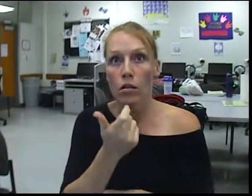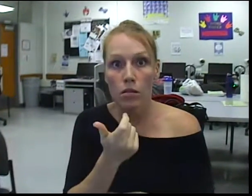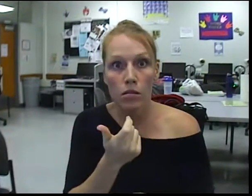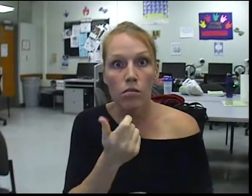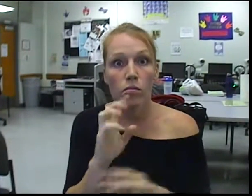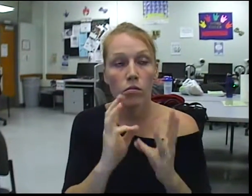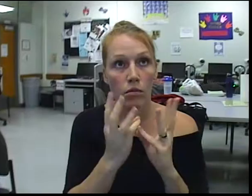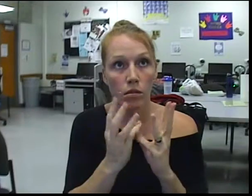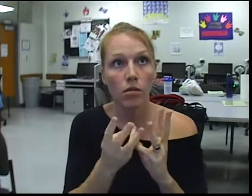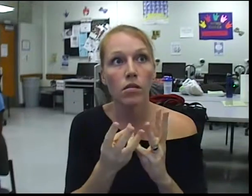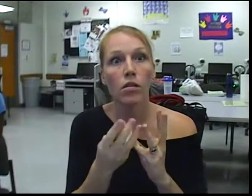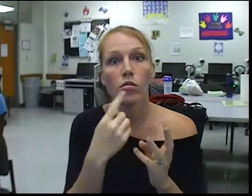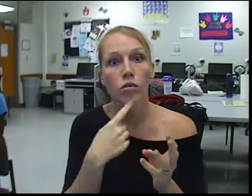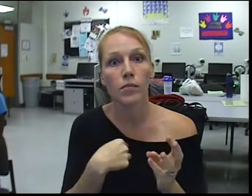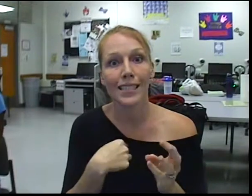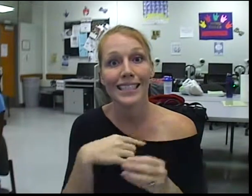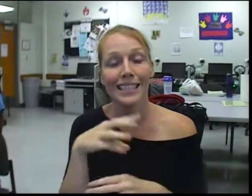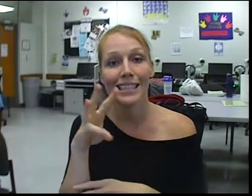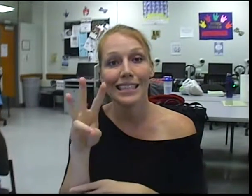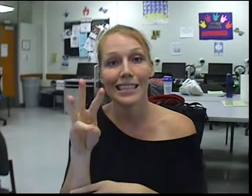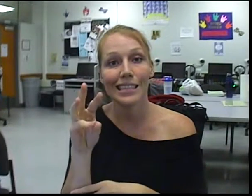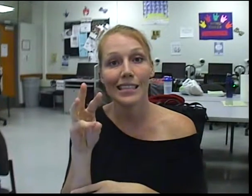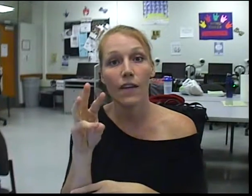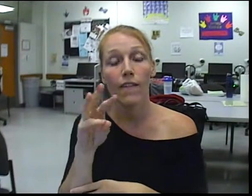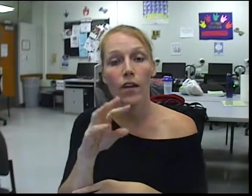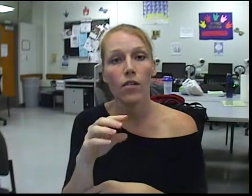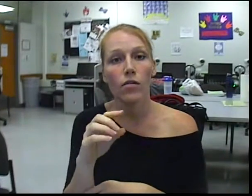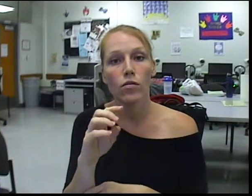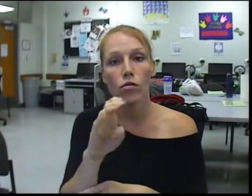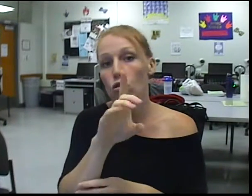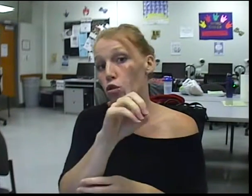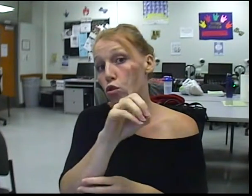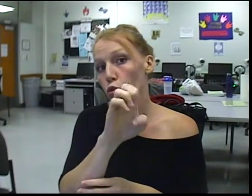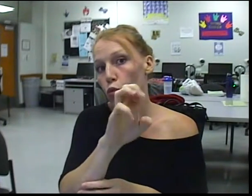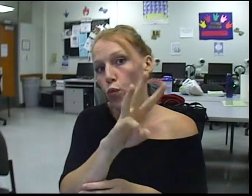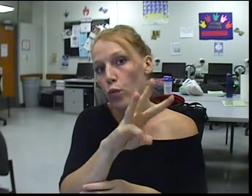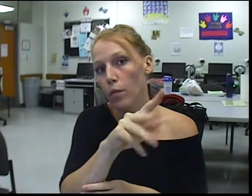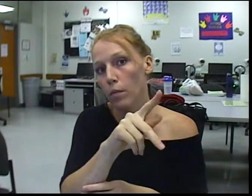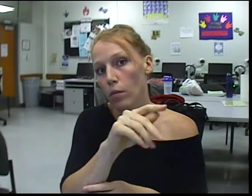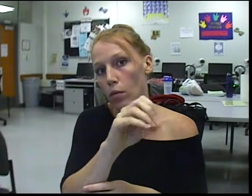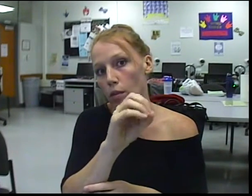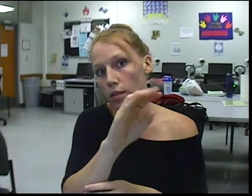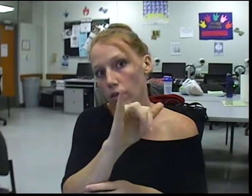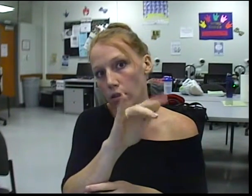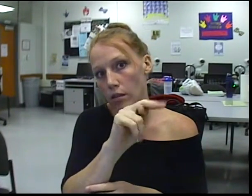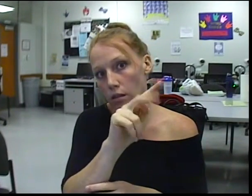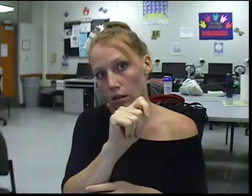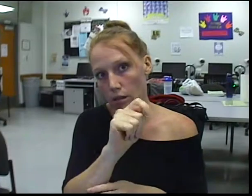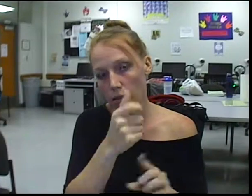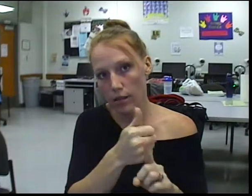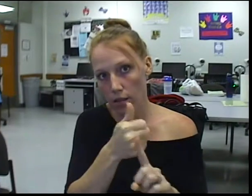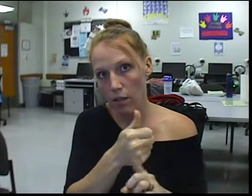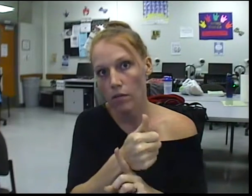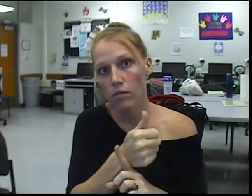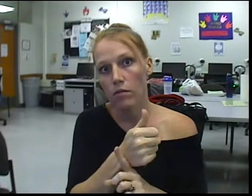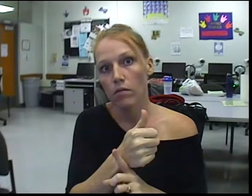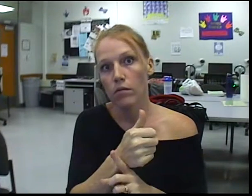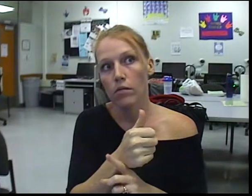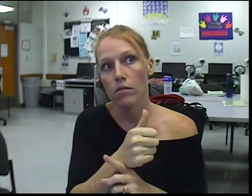That meant that if it got down to 48 degrees or 47 degrees or whatever last night, and I went tiptoeing through